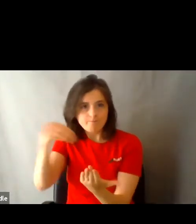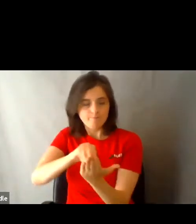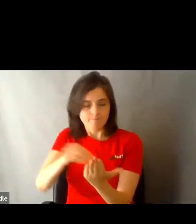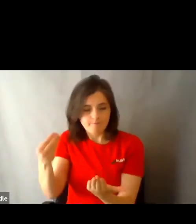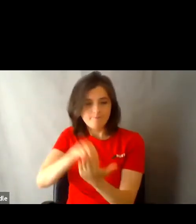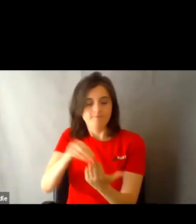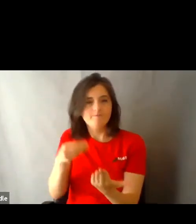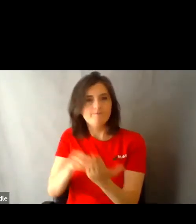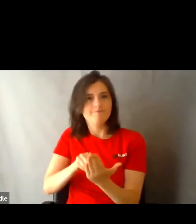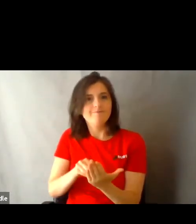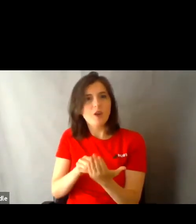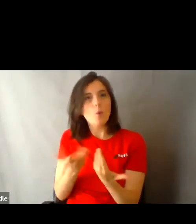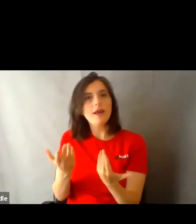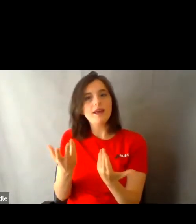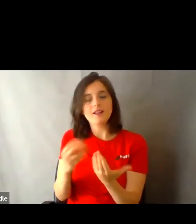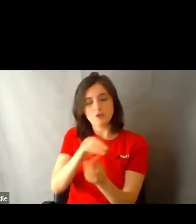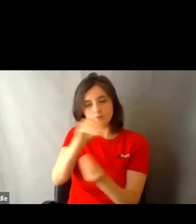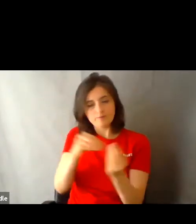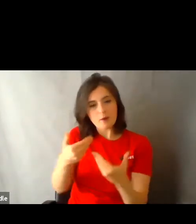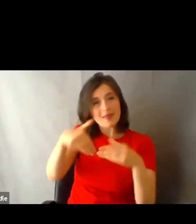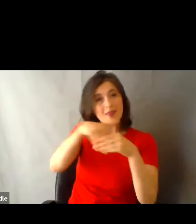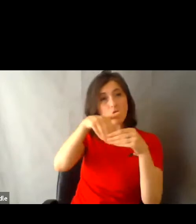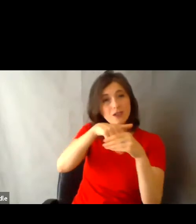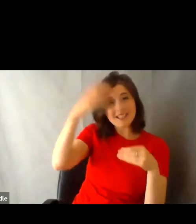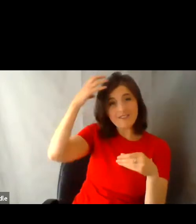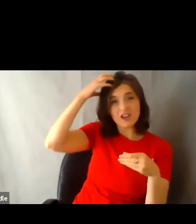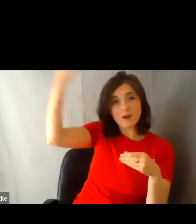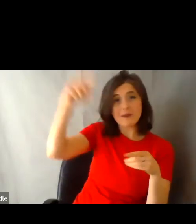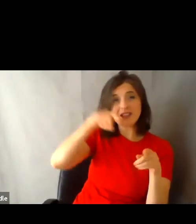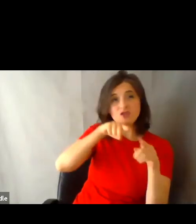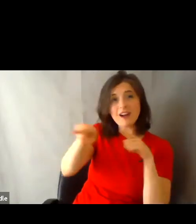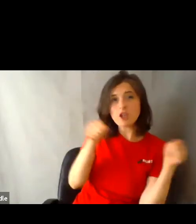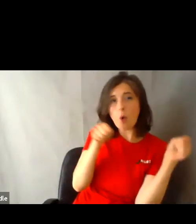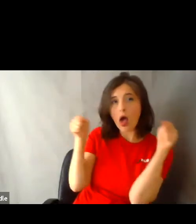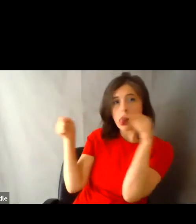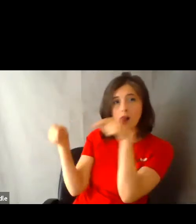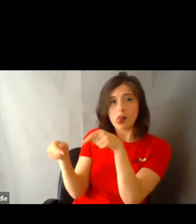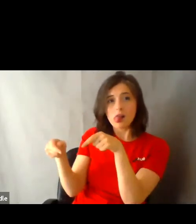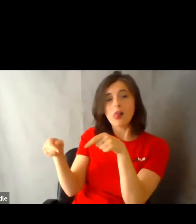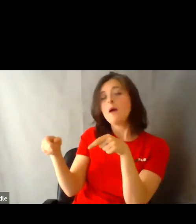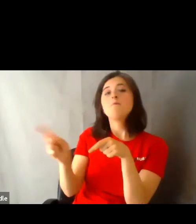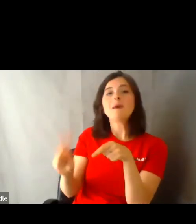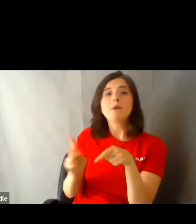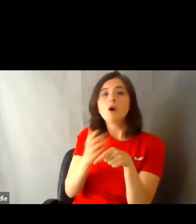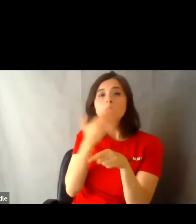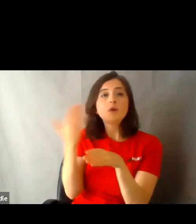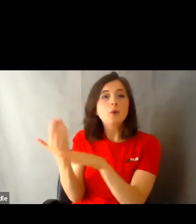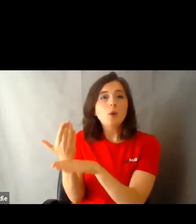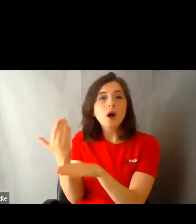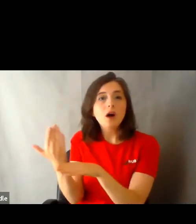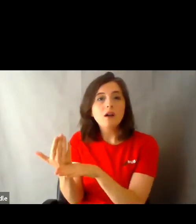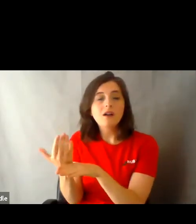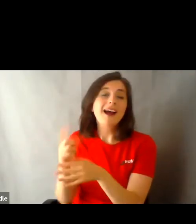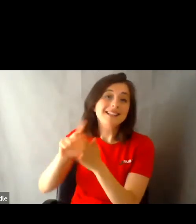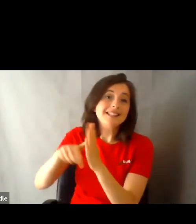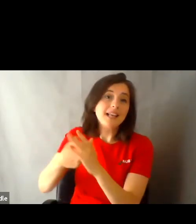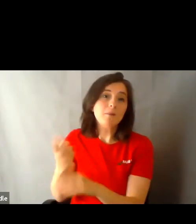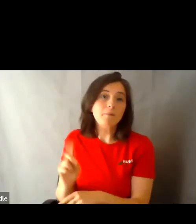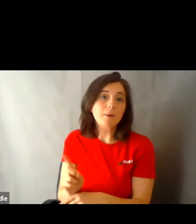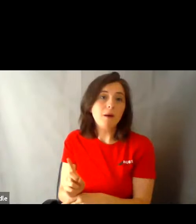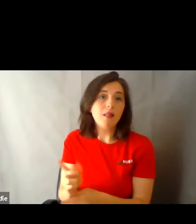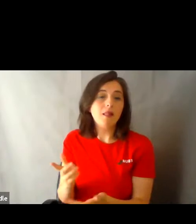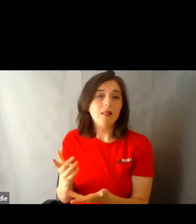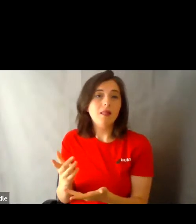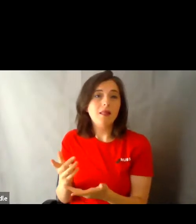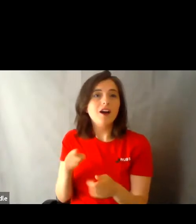and putting this really in the context of the government trying to scapegoat people who've been left without work and disabled people for